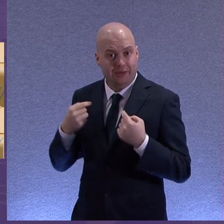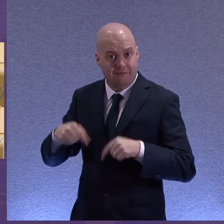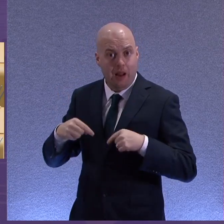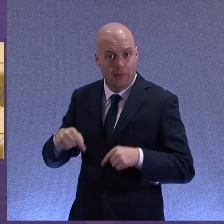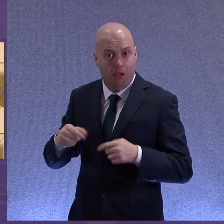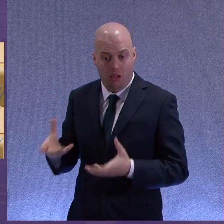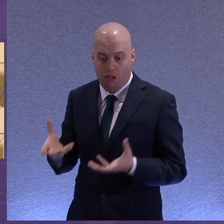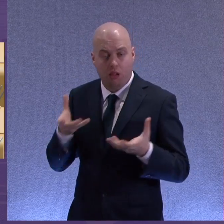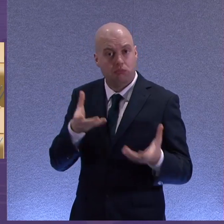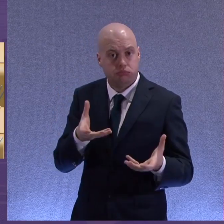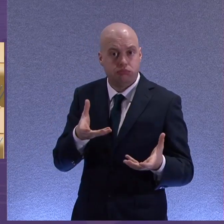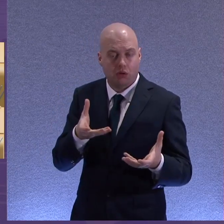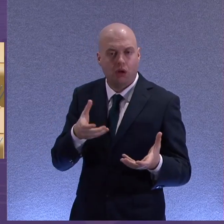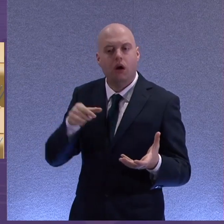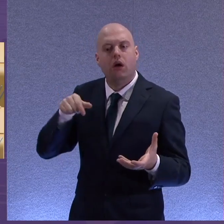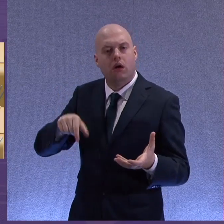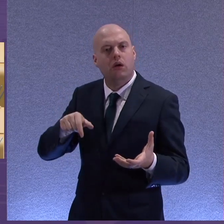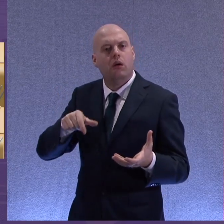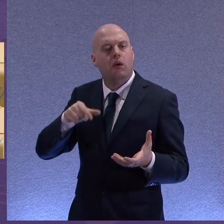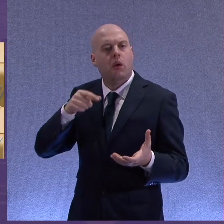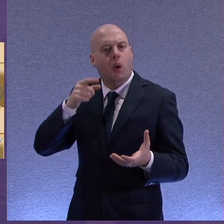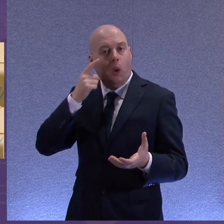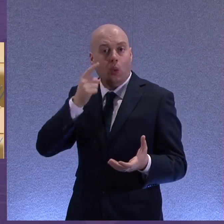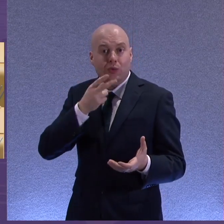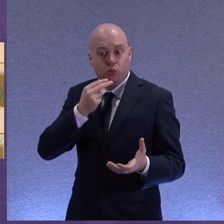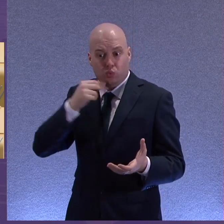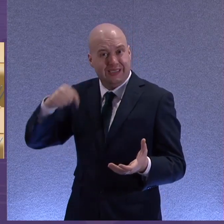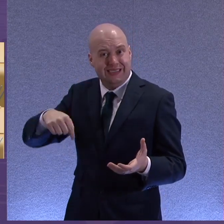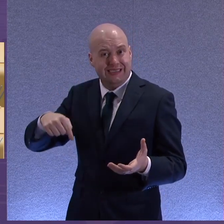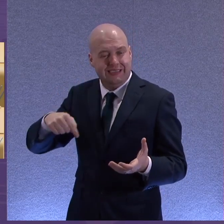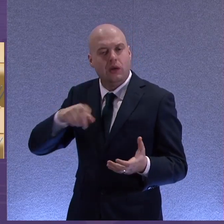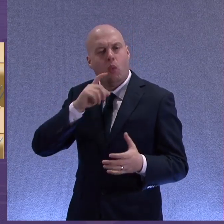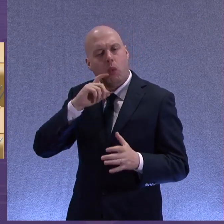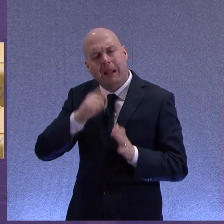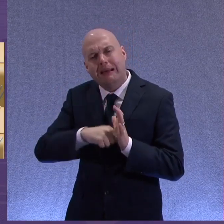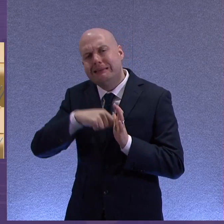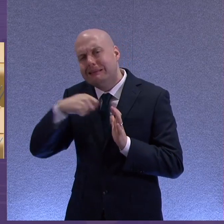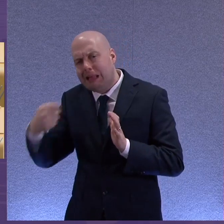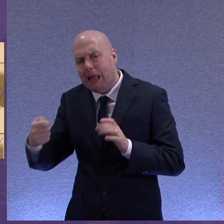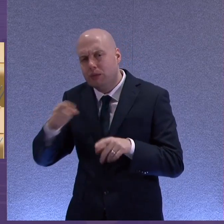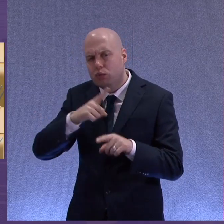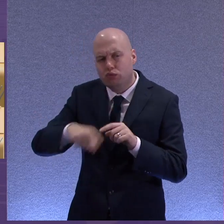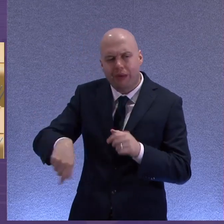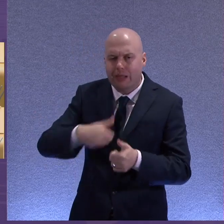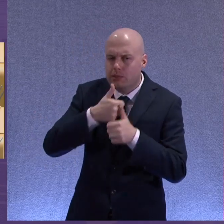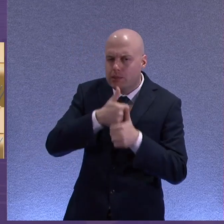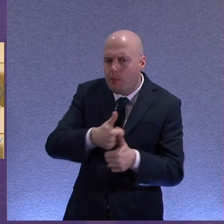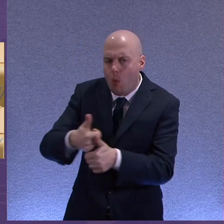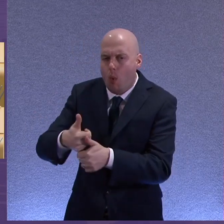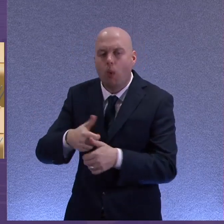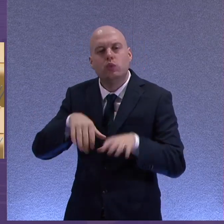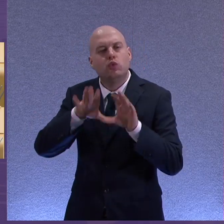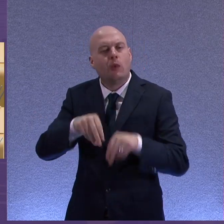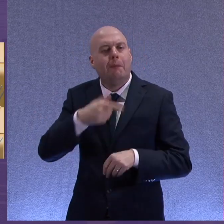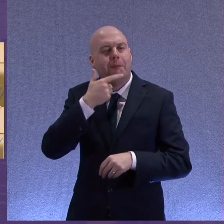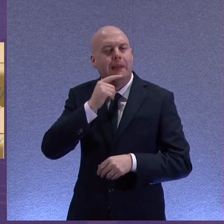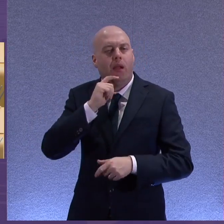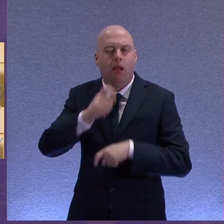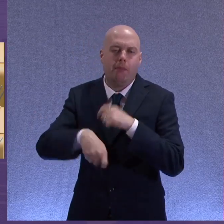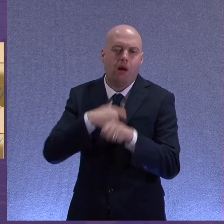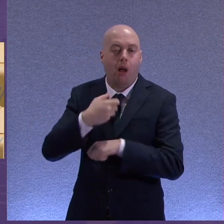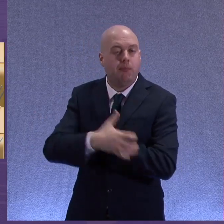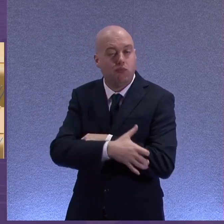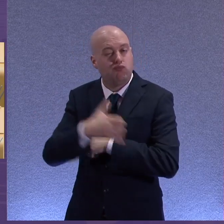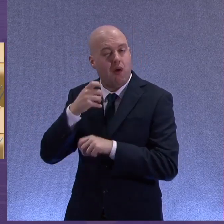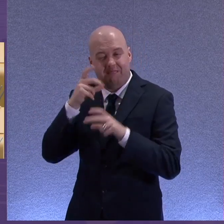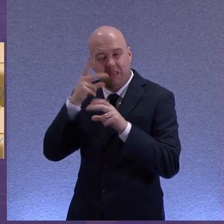has 18. We're looking to use and extend notice for the majority of those grounds, and of course we'll continue to explore